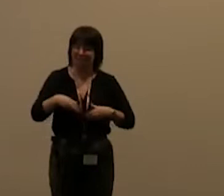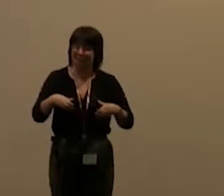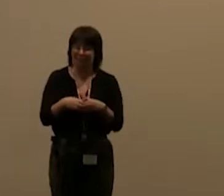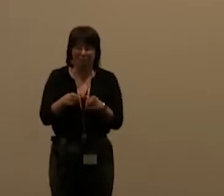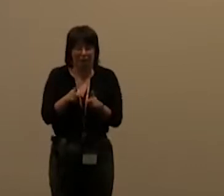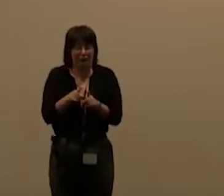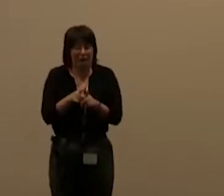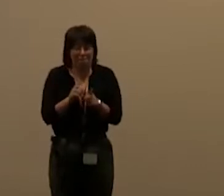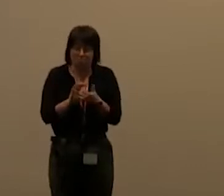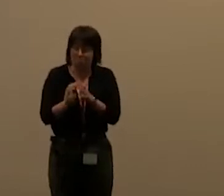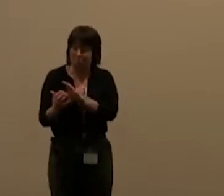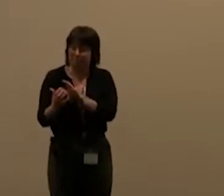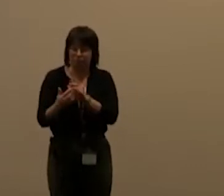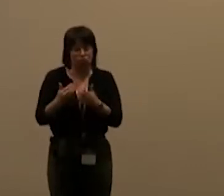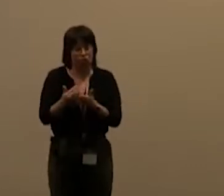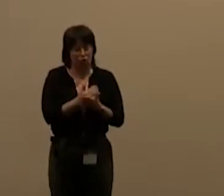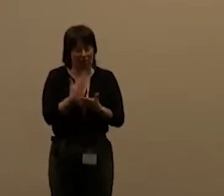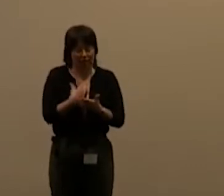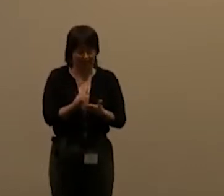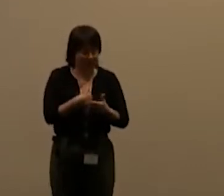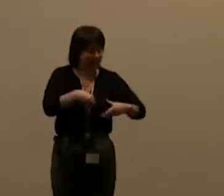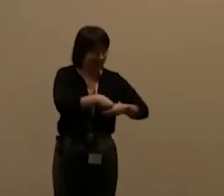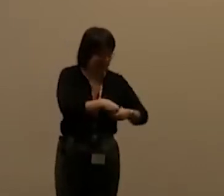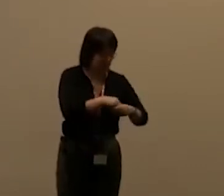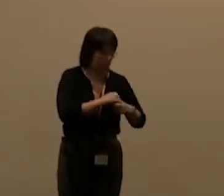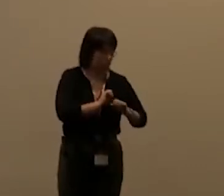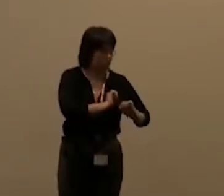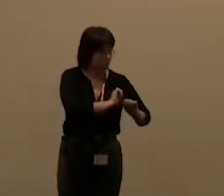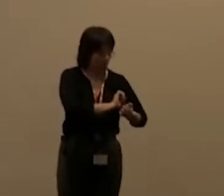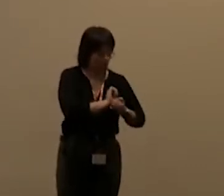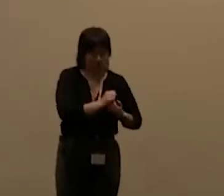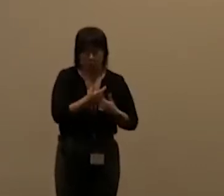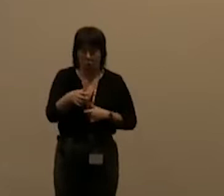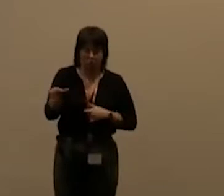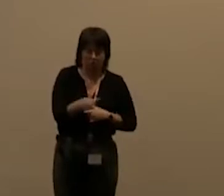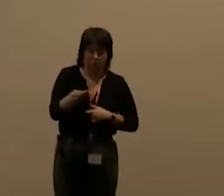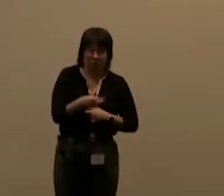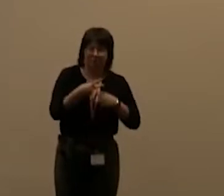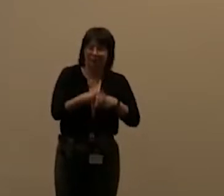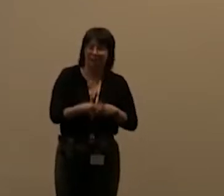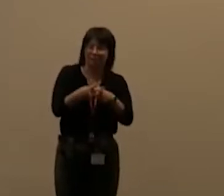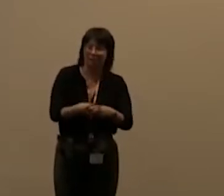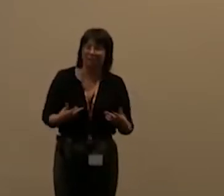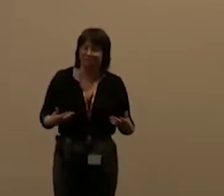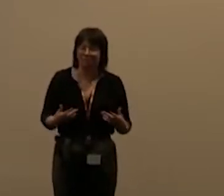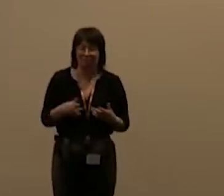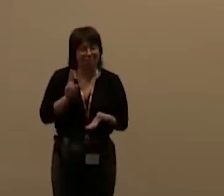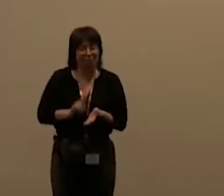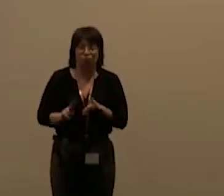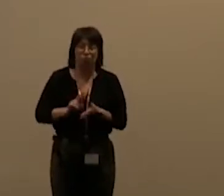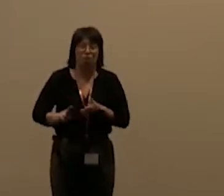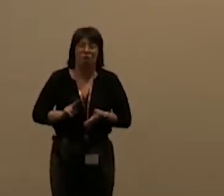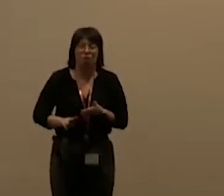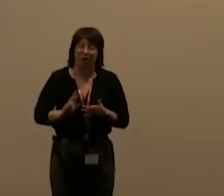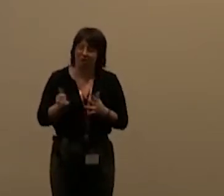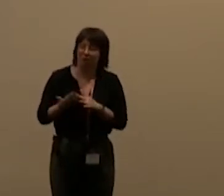of models the security that we have within Teams with your members, our owners, and our guests. So it aligns to that security model naturally. So we